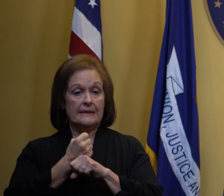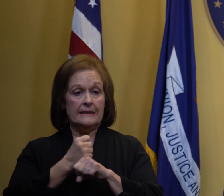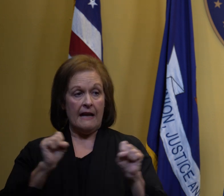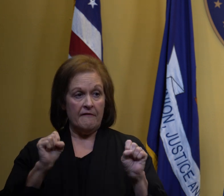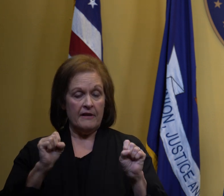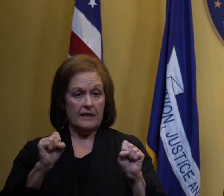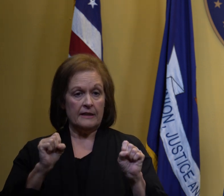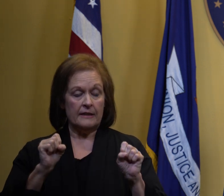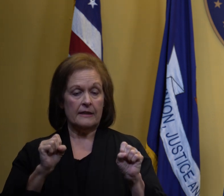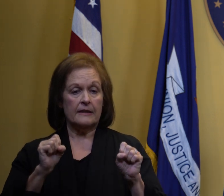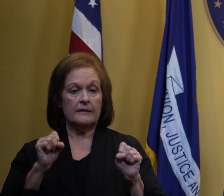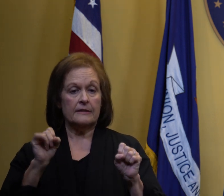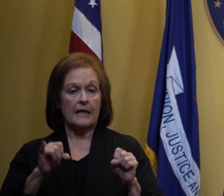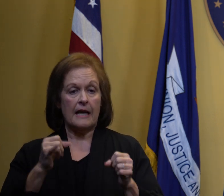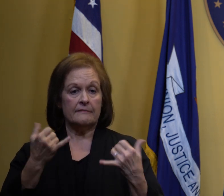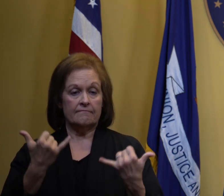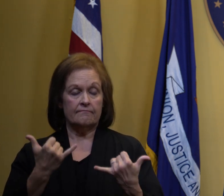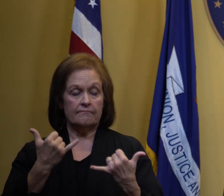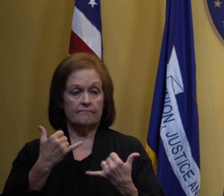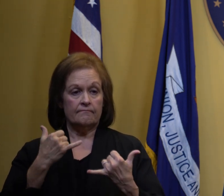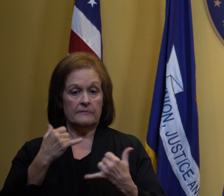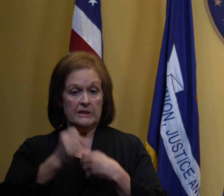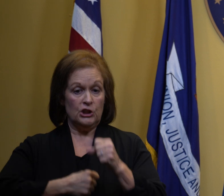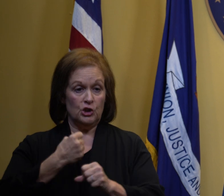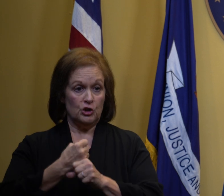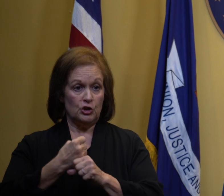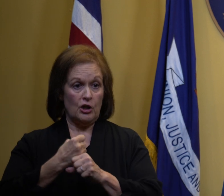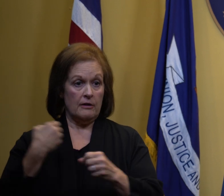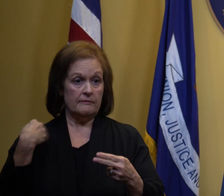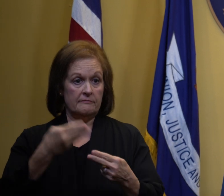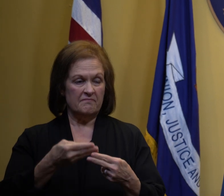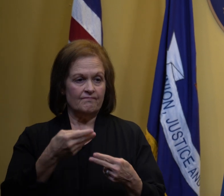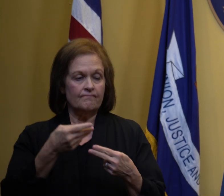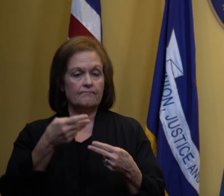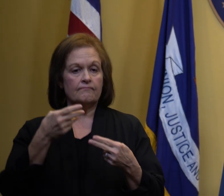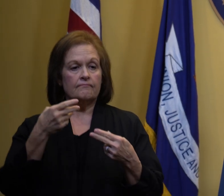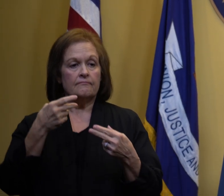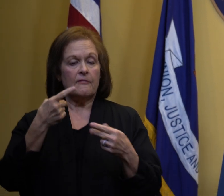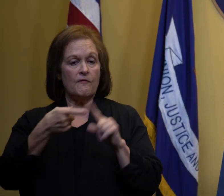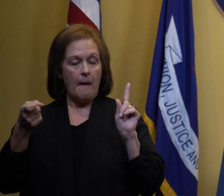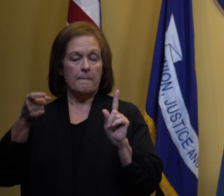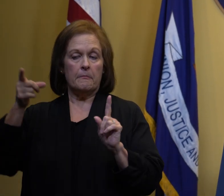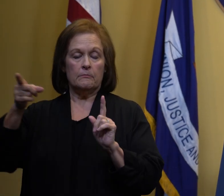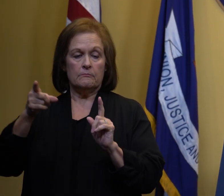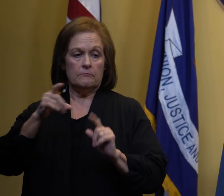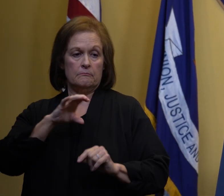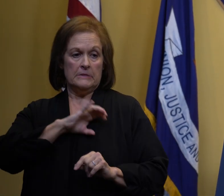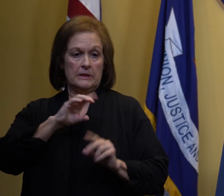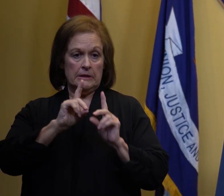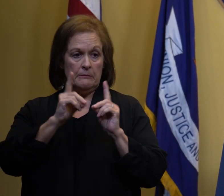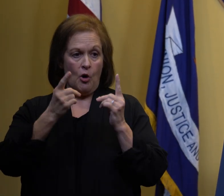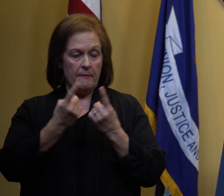again, always starting with the year-to-date stats using preliminary data, always from the New Orleans Police